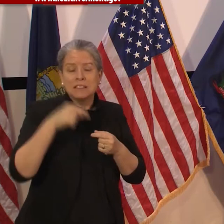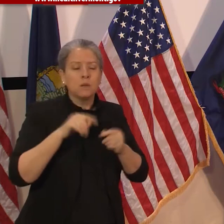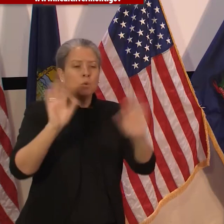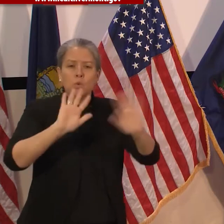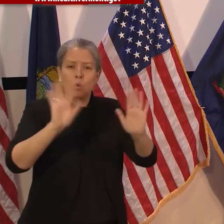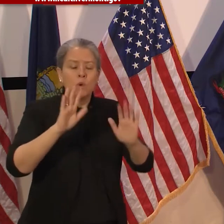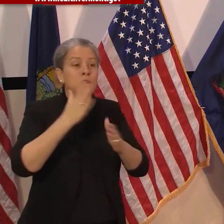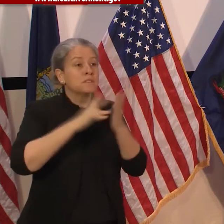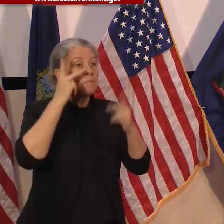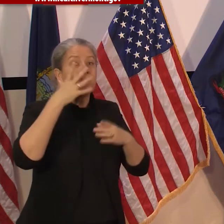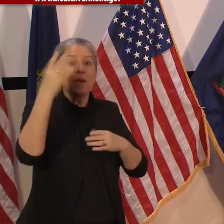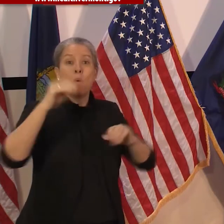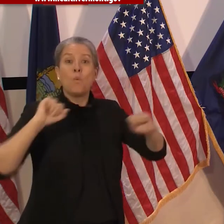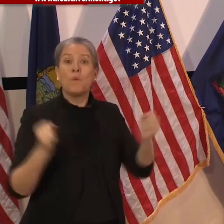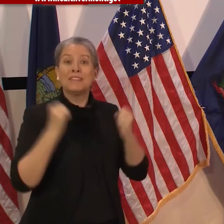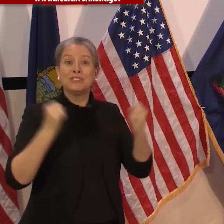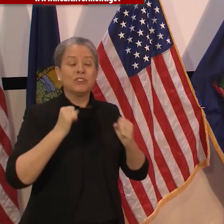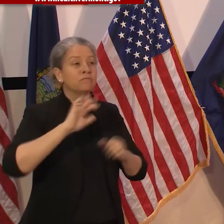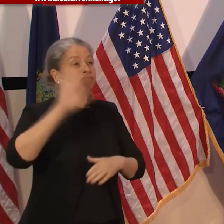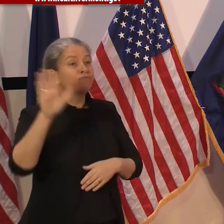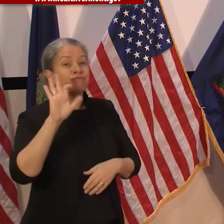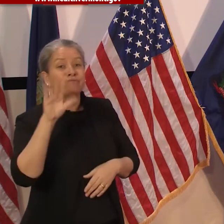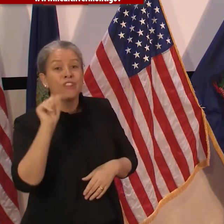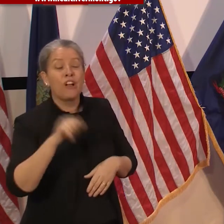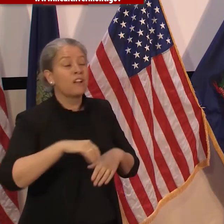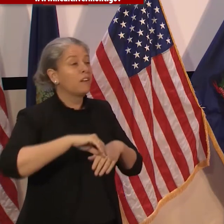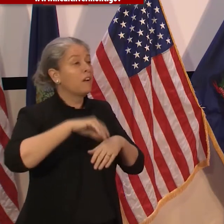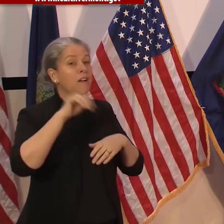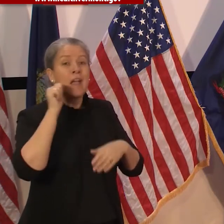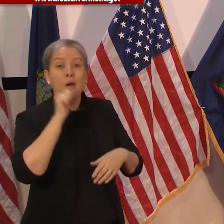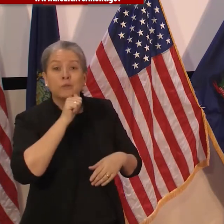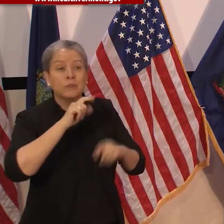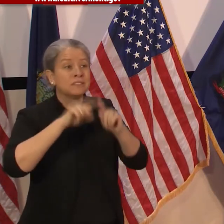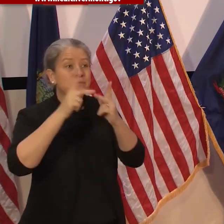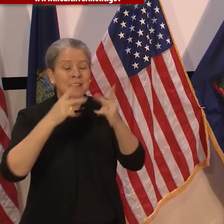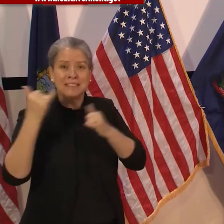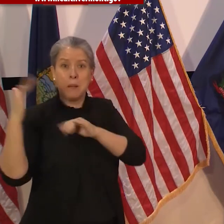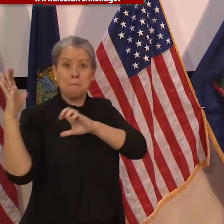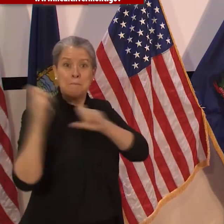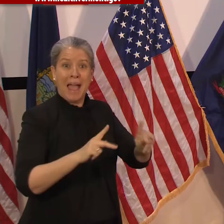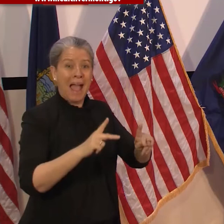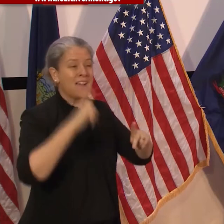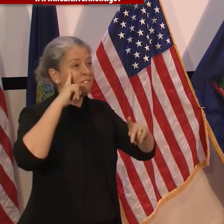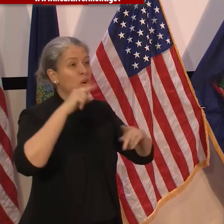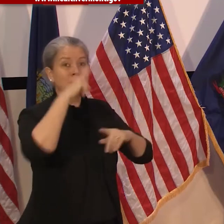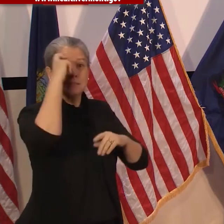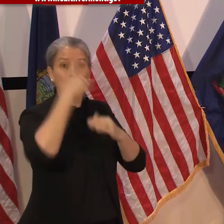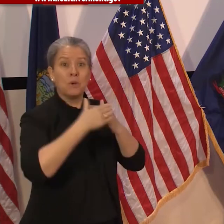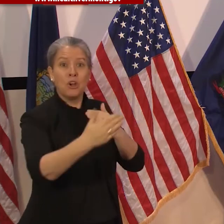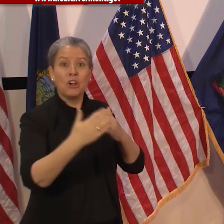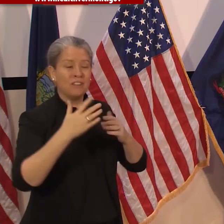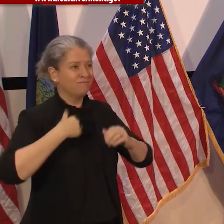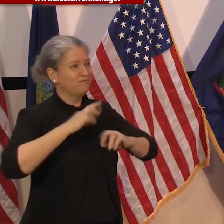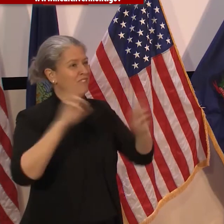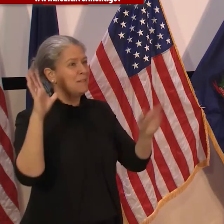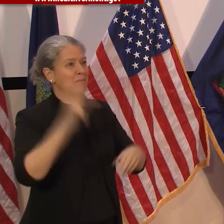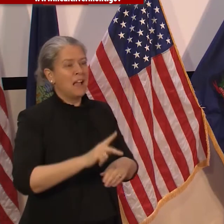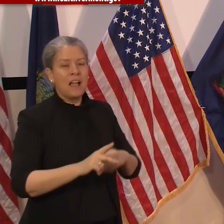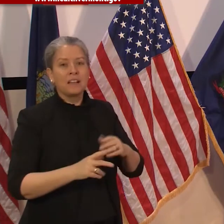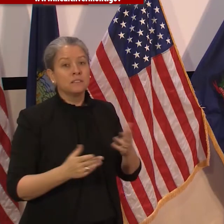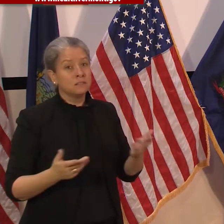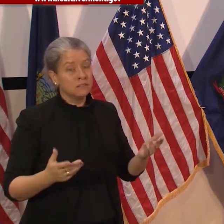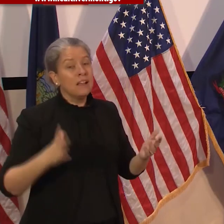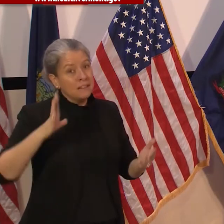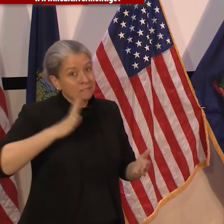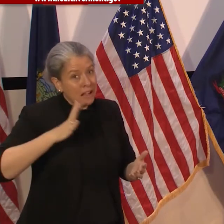entering Vermont to be a good neighbor and abide by the self-isolation directive. And then to follow afterwards my